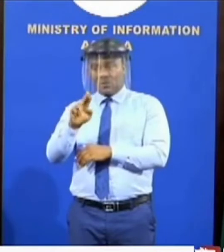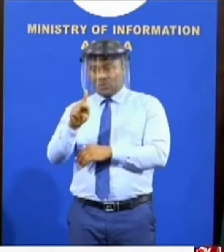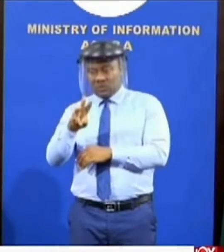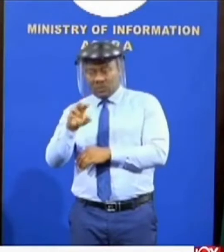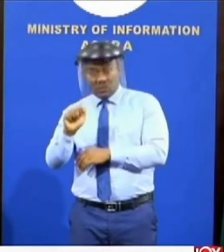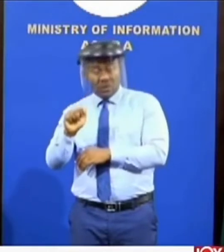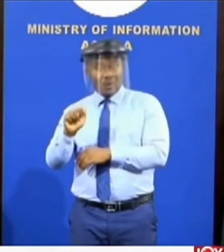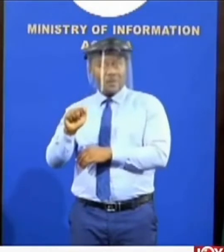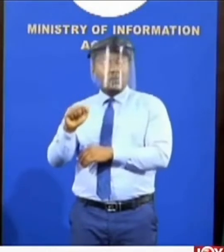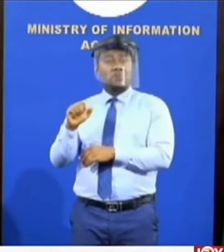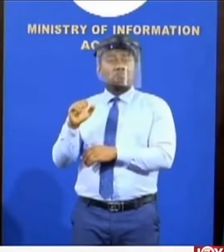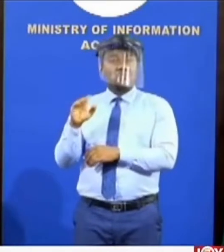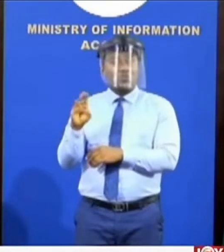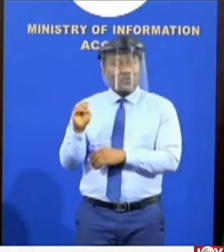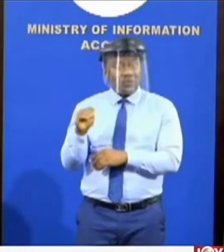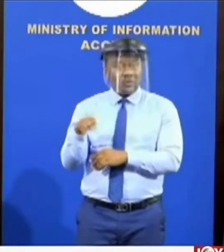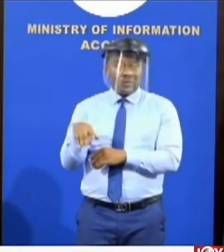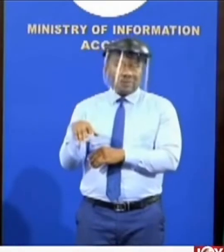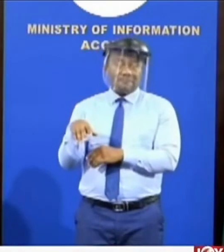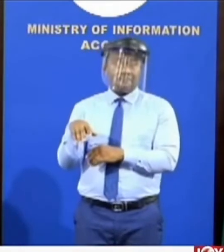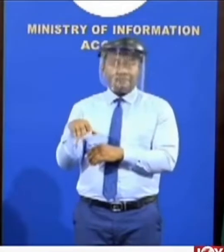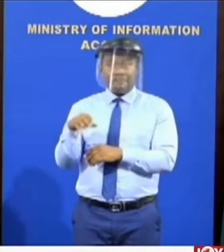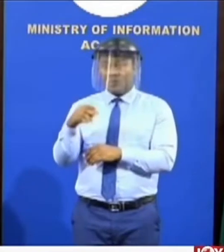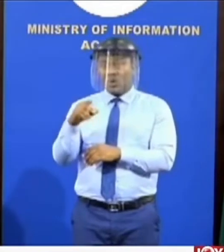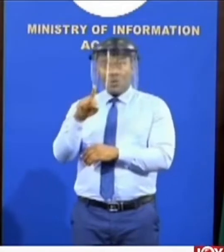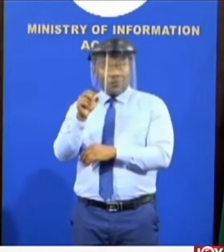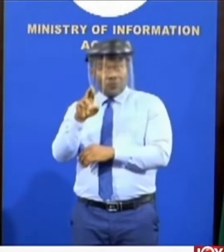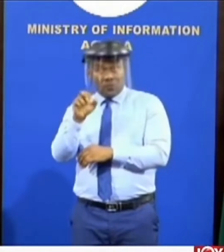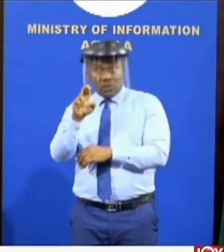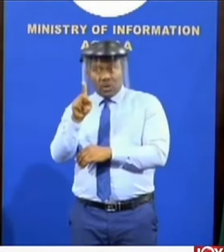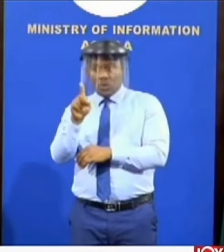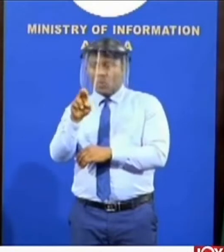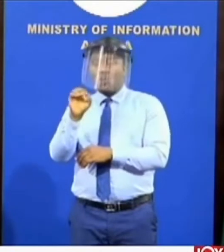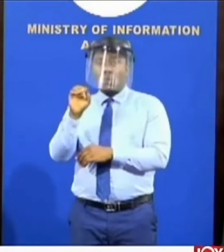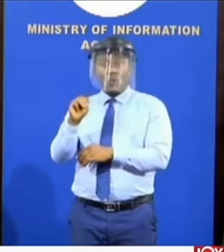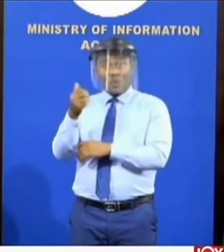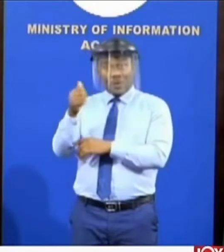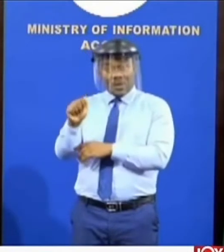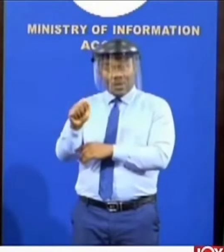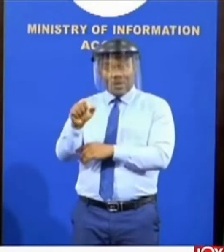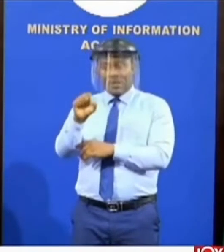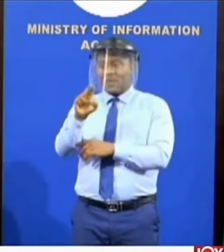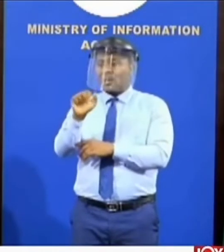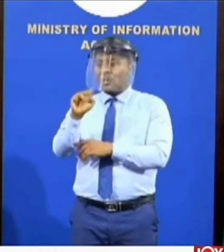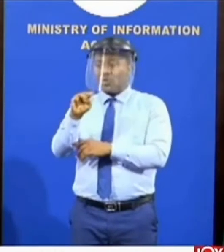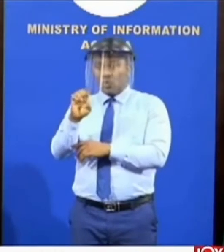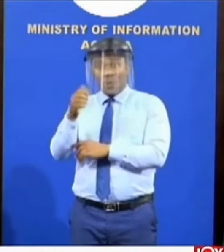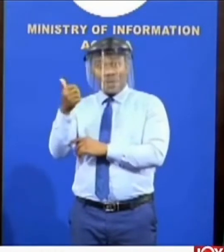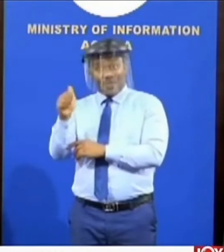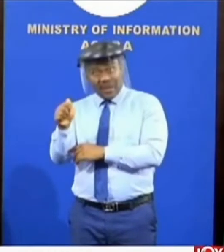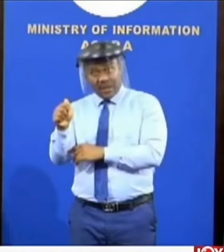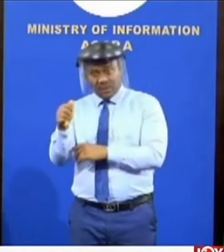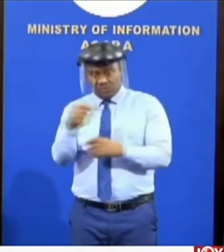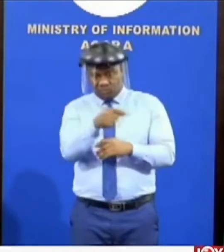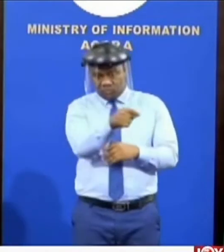Asante Akim 13, Achuma Wabija 12, Okrum 10, and Swami 10. So basically in that order, so that the largest came from